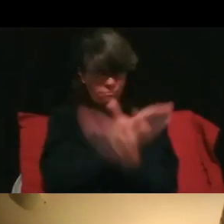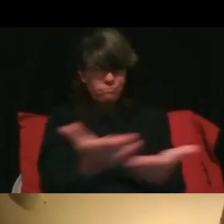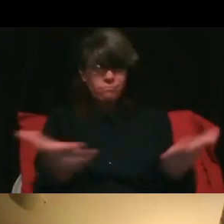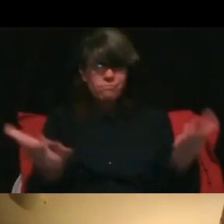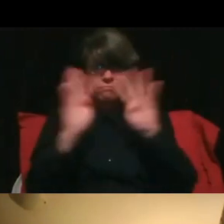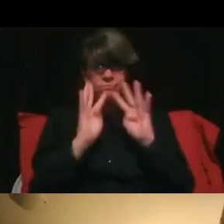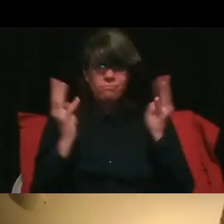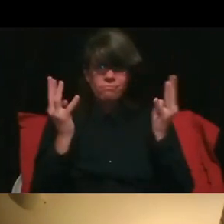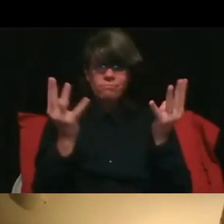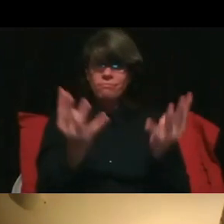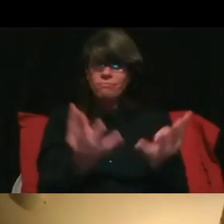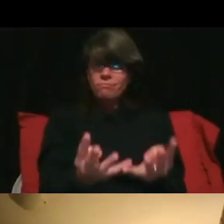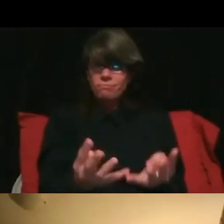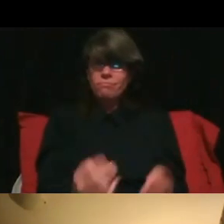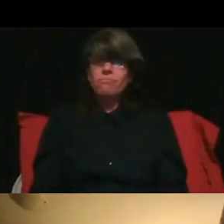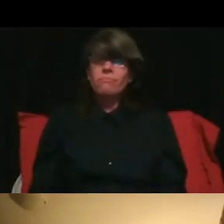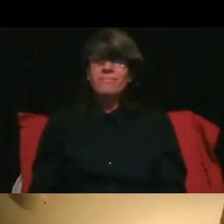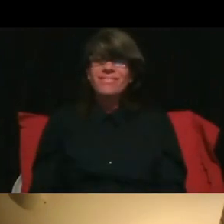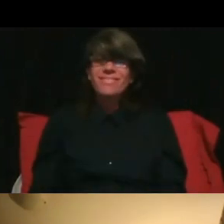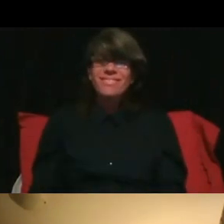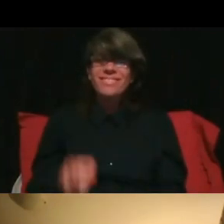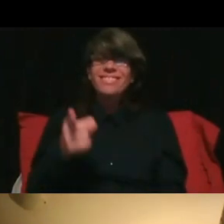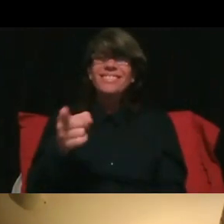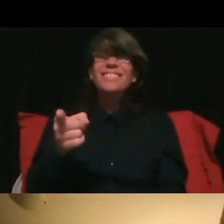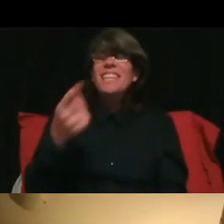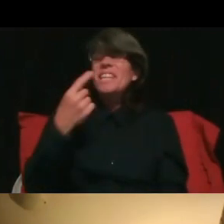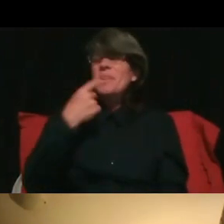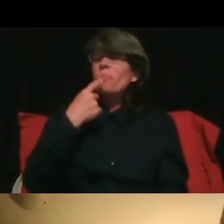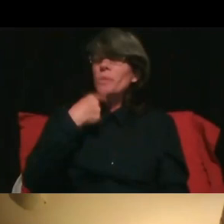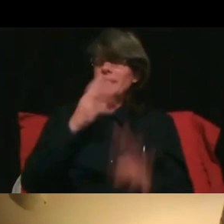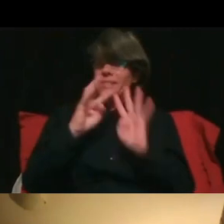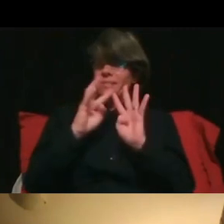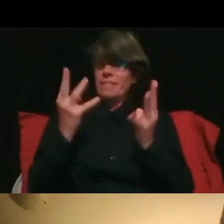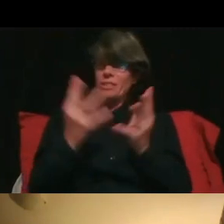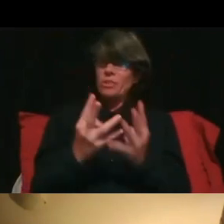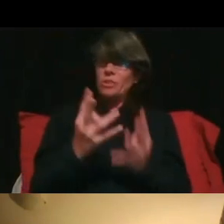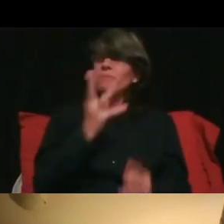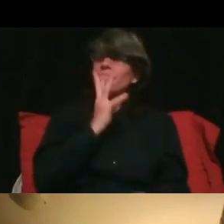As I believe we sit in circle.